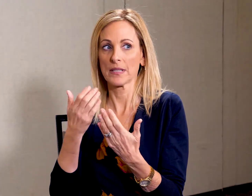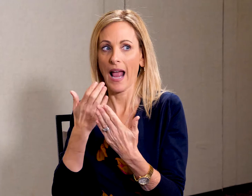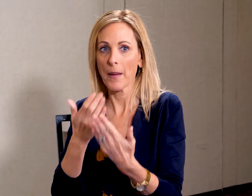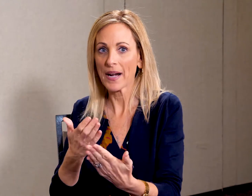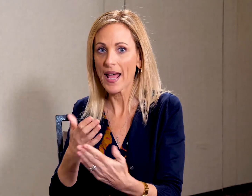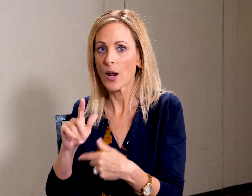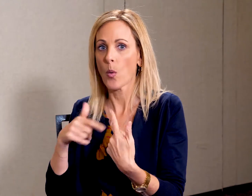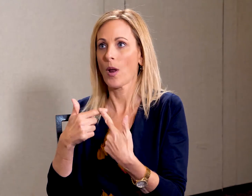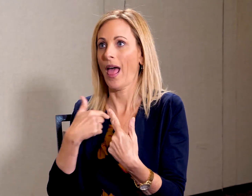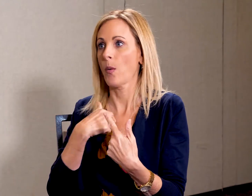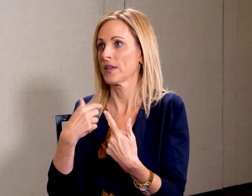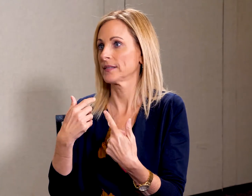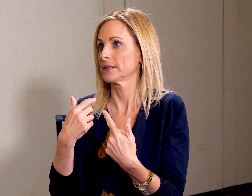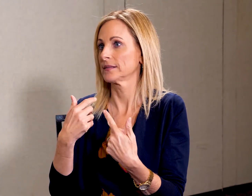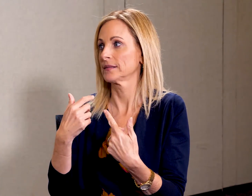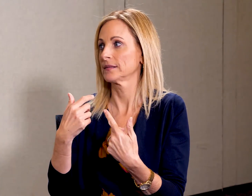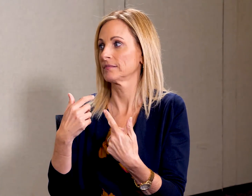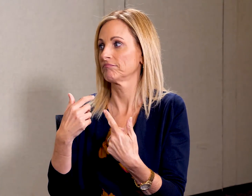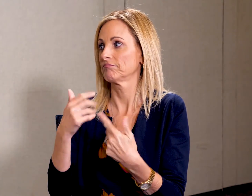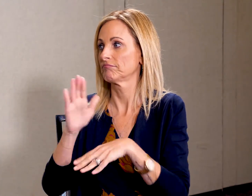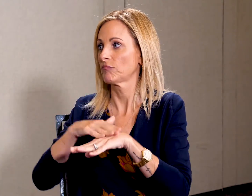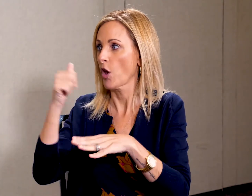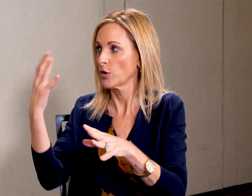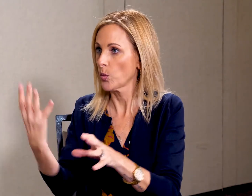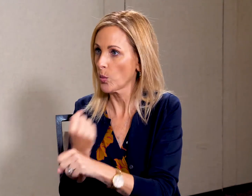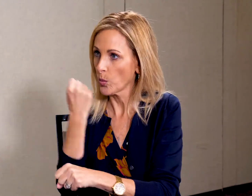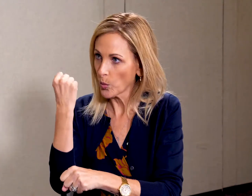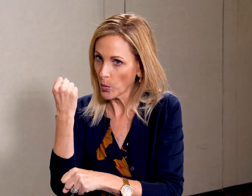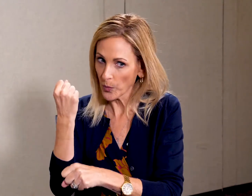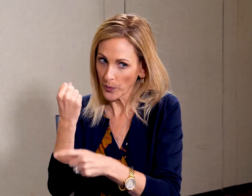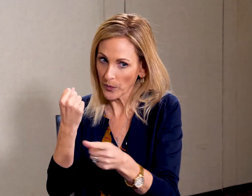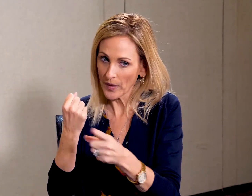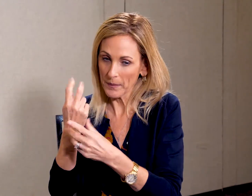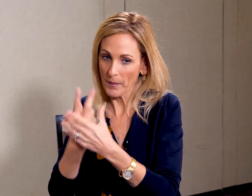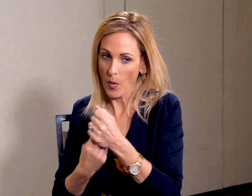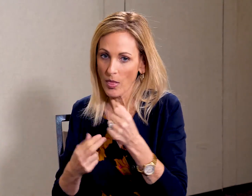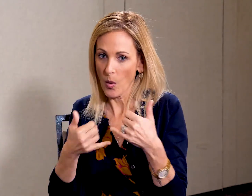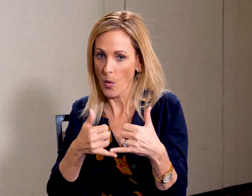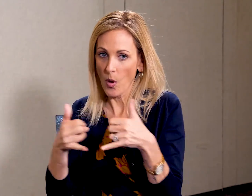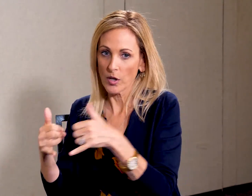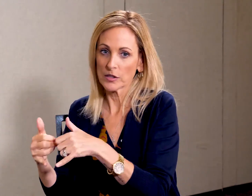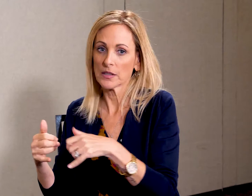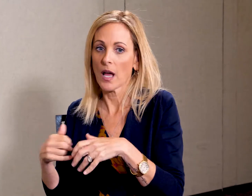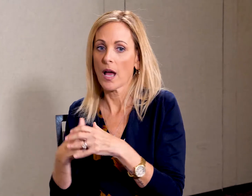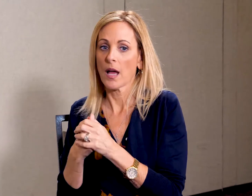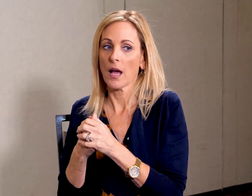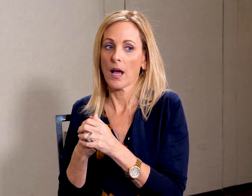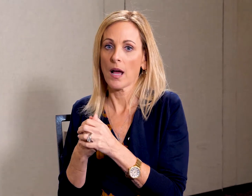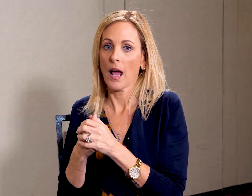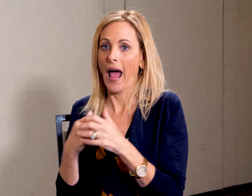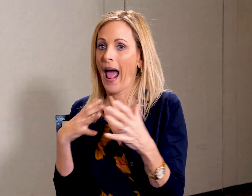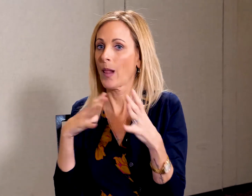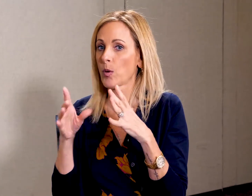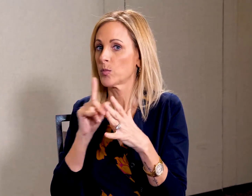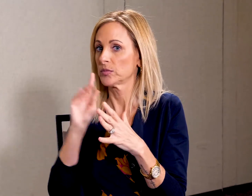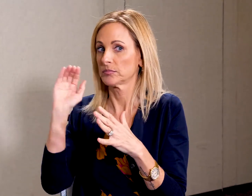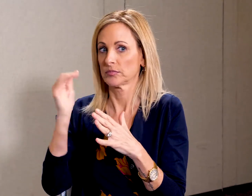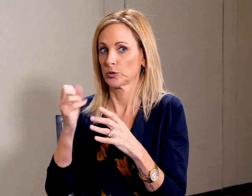I was nominated and when I was called up to the stage to receive my awards, in both cases,